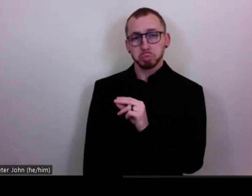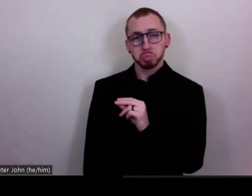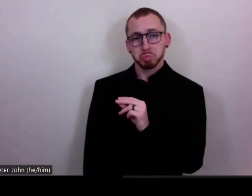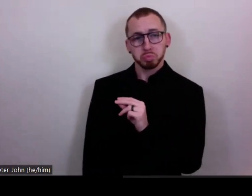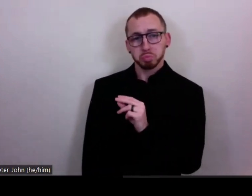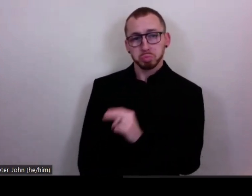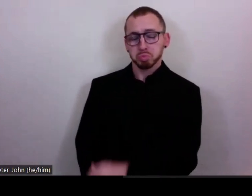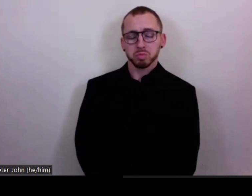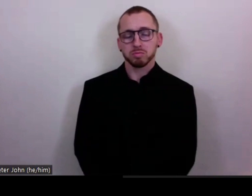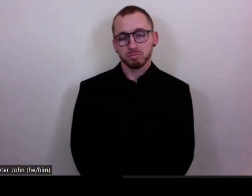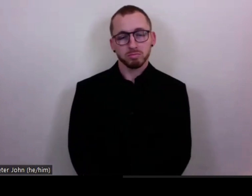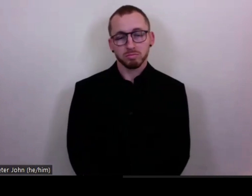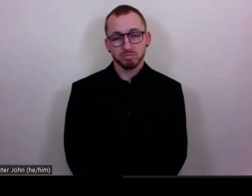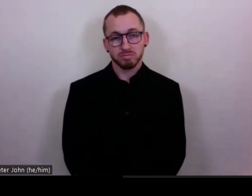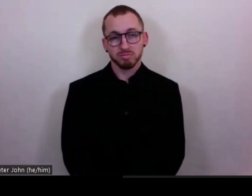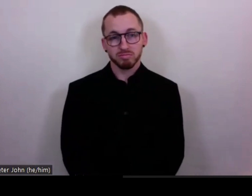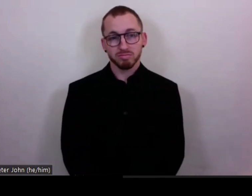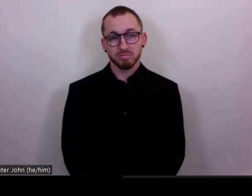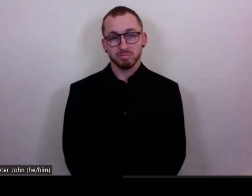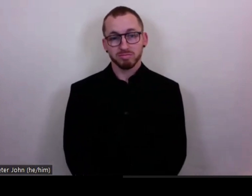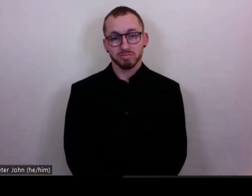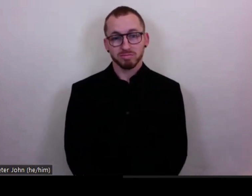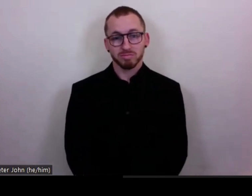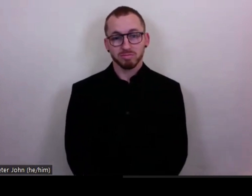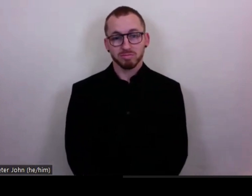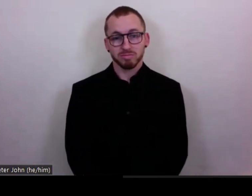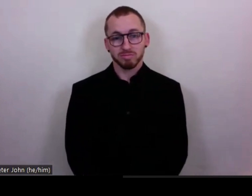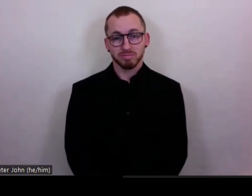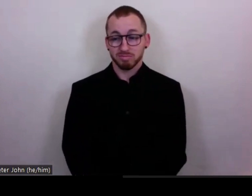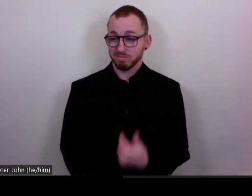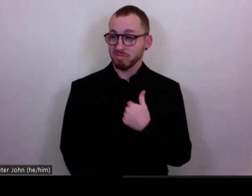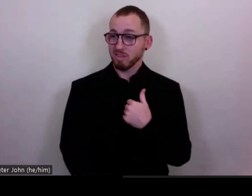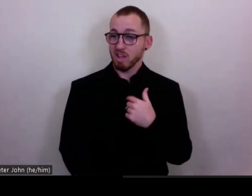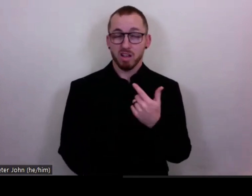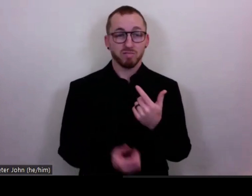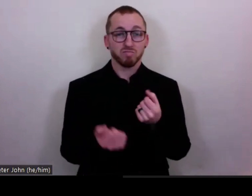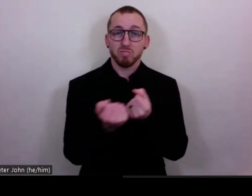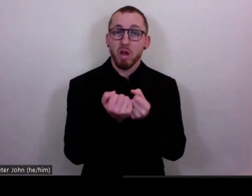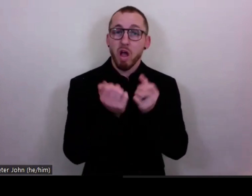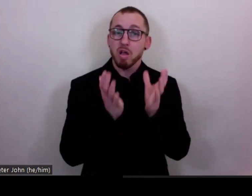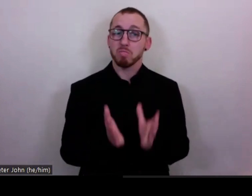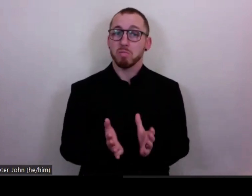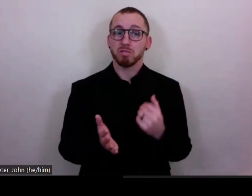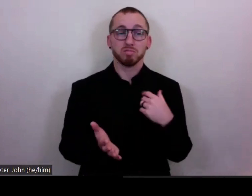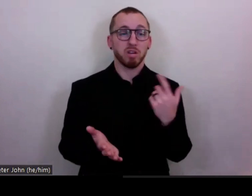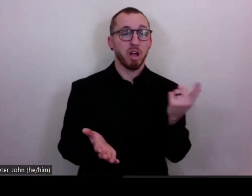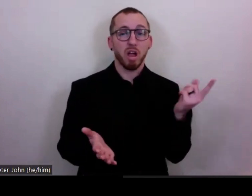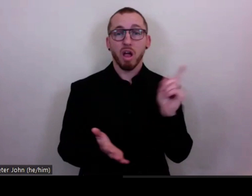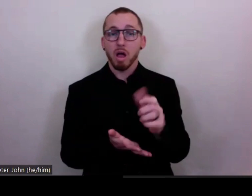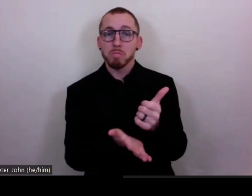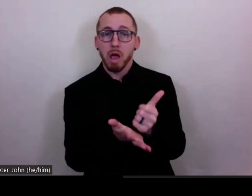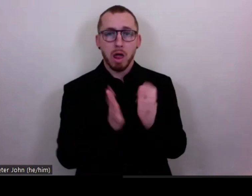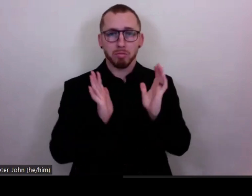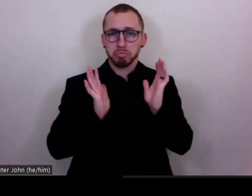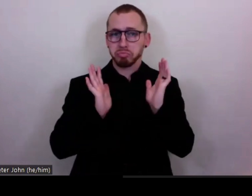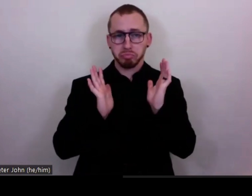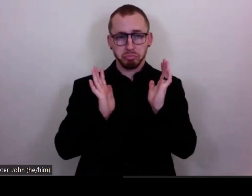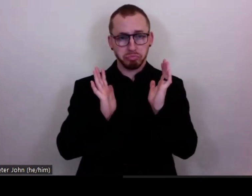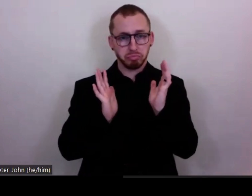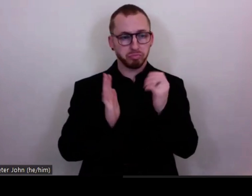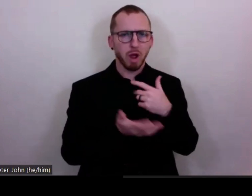no. I'm the ombudsman. I'm just the person that comes in. Well, why are you doing all that stuff? Well, nobody else